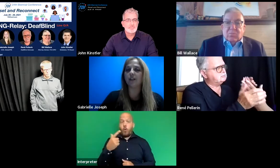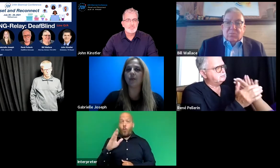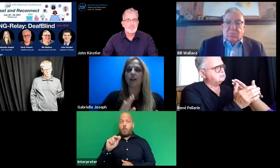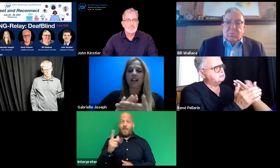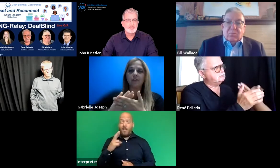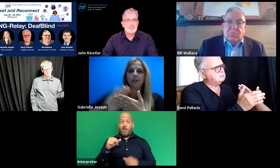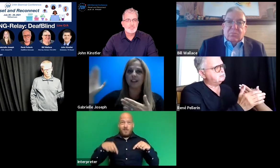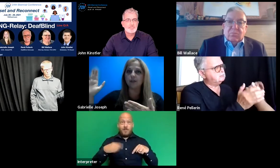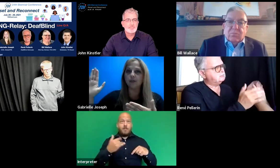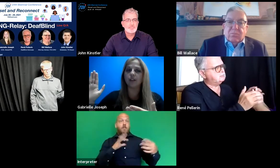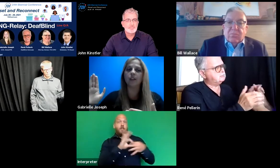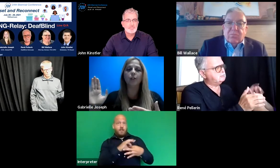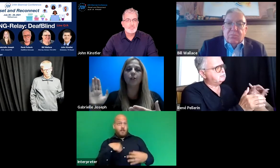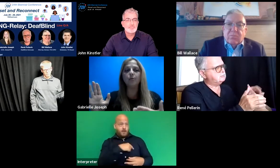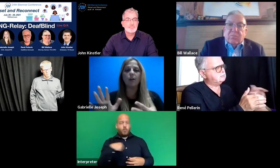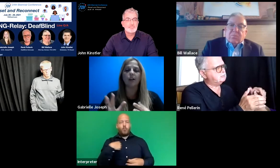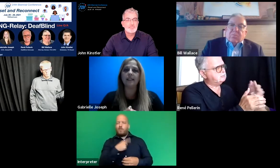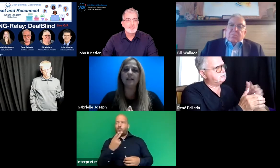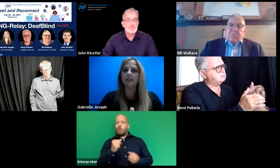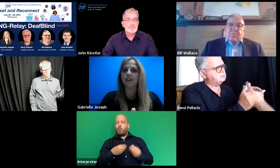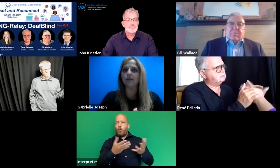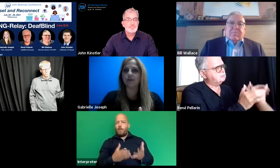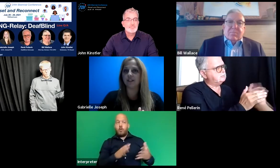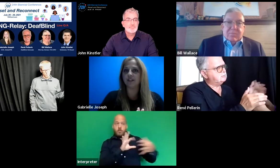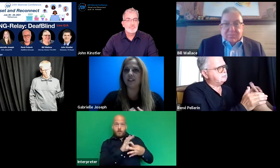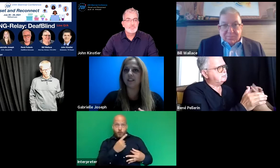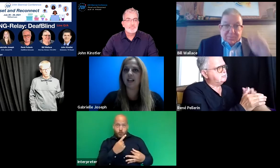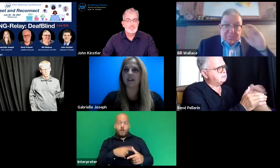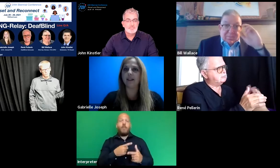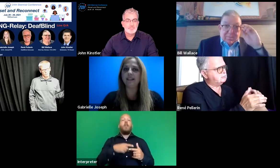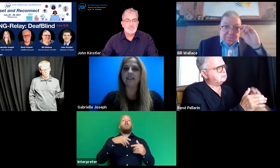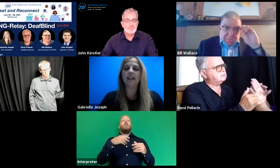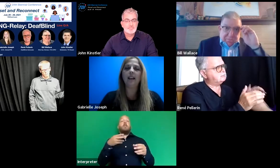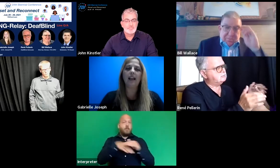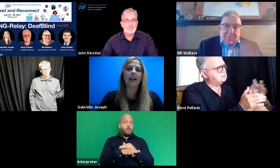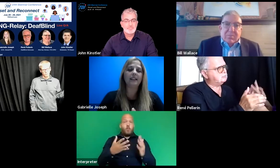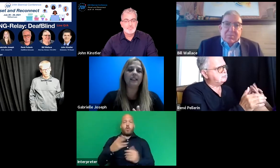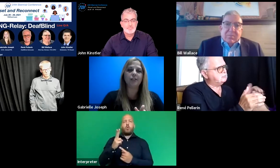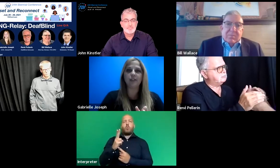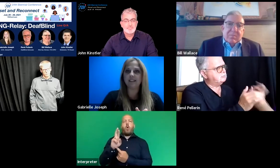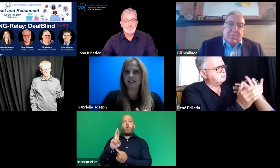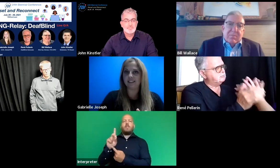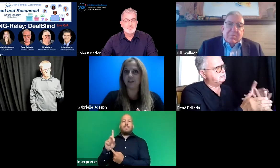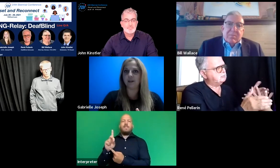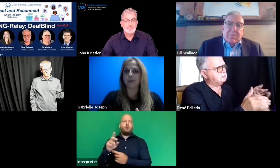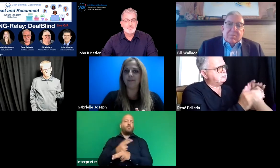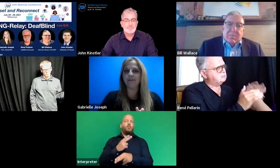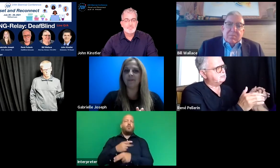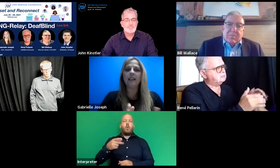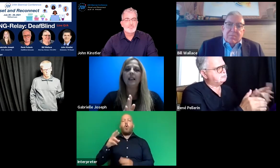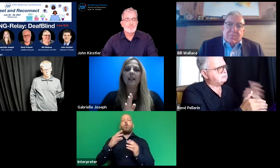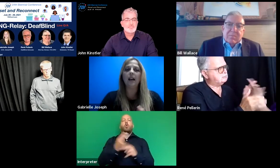sure that you are entered into the URD, the user registration database, and issued a 10-digit